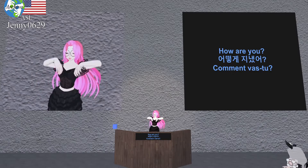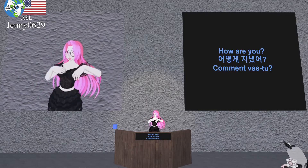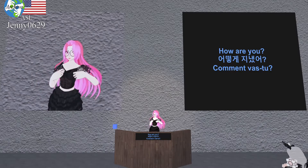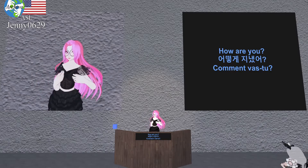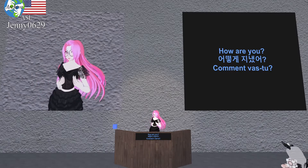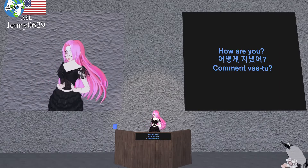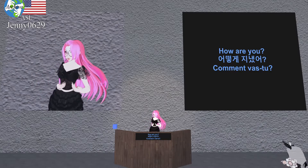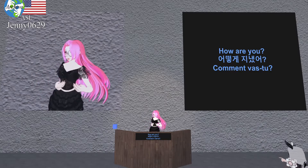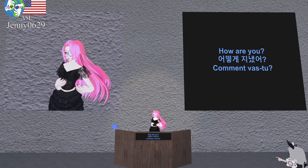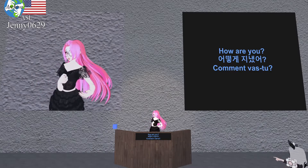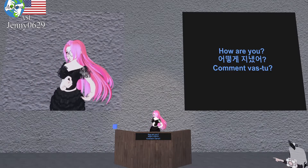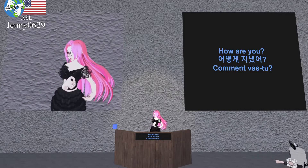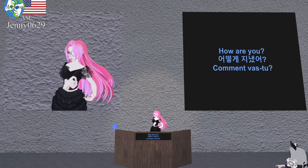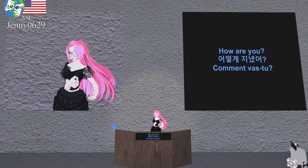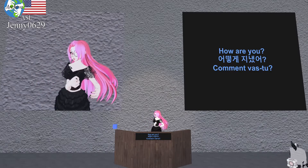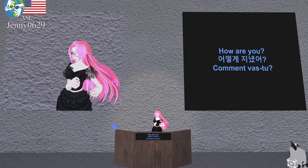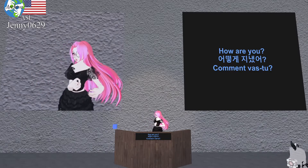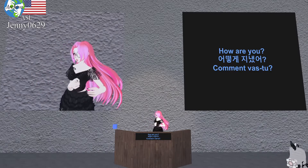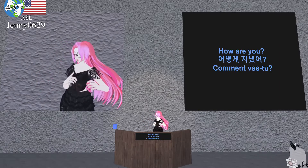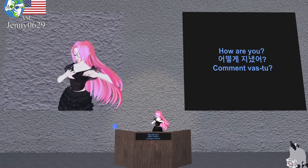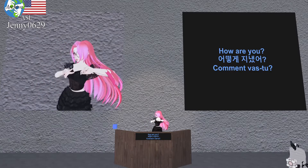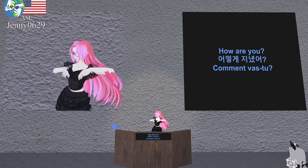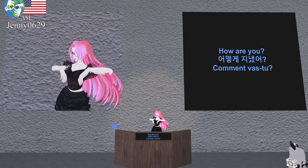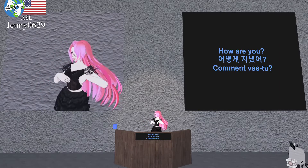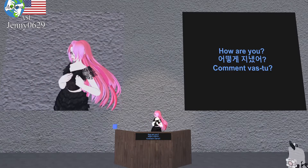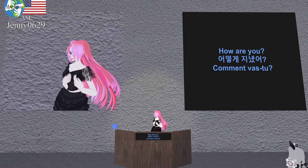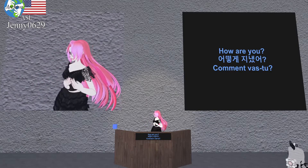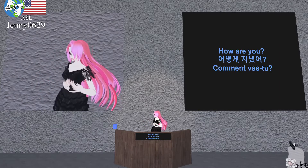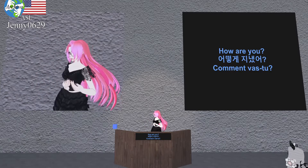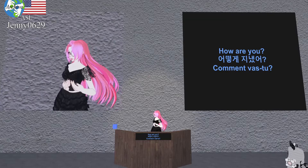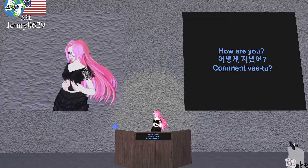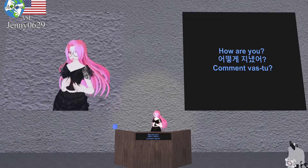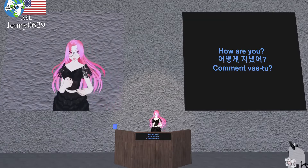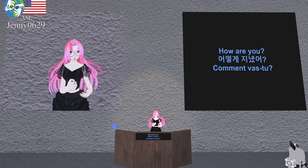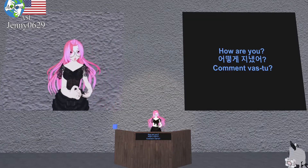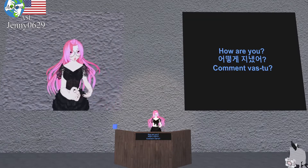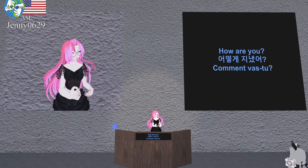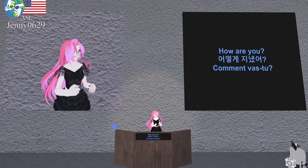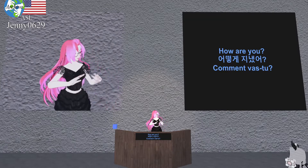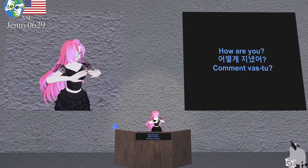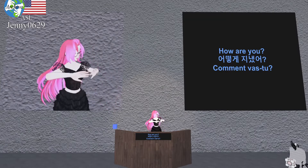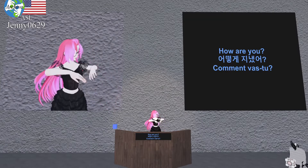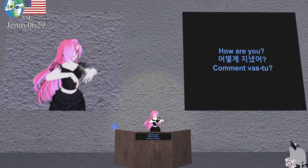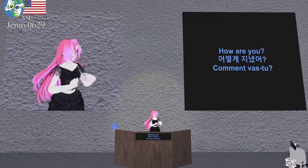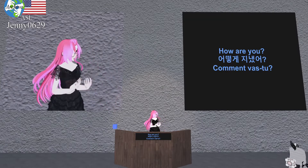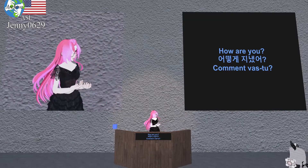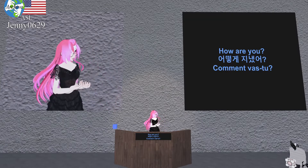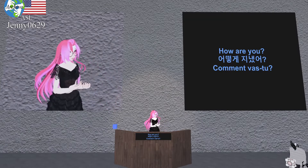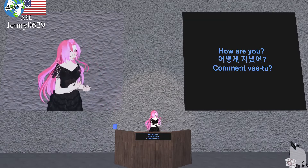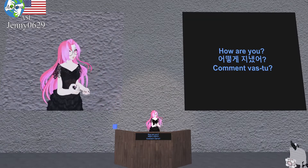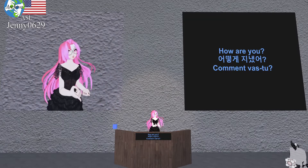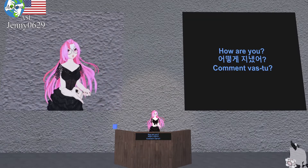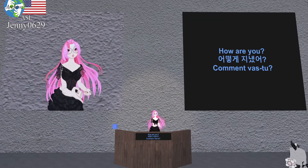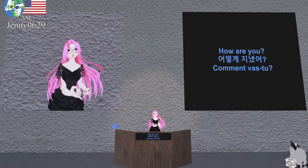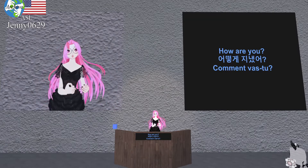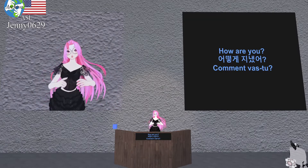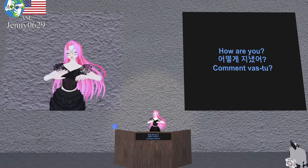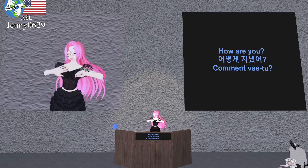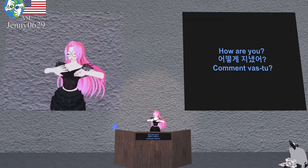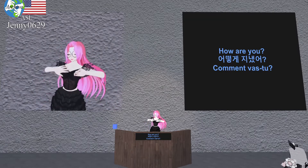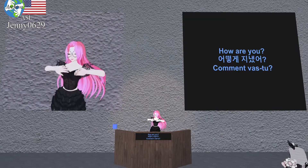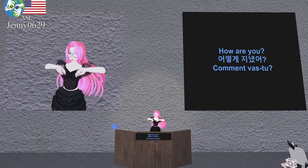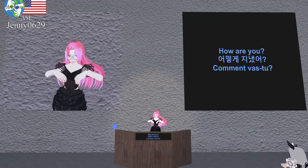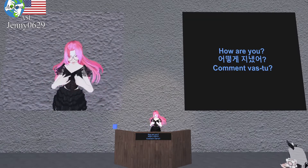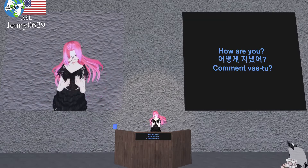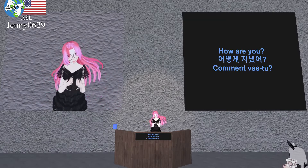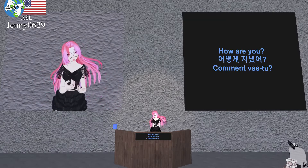we're going to leave out all of those little in-between words. We're not going to say are, or is, or an.